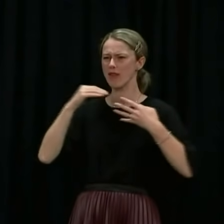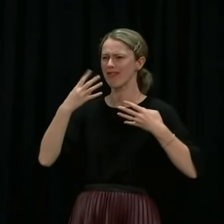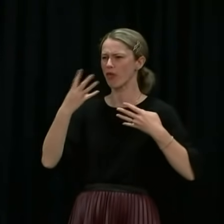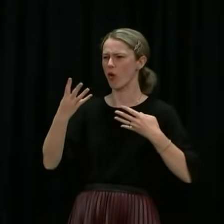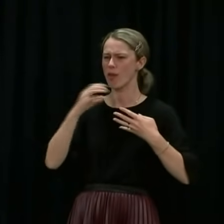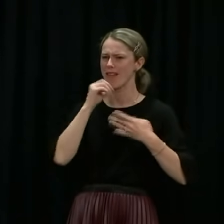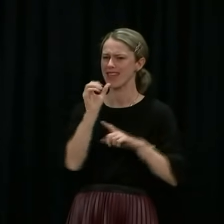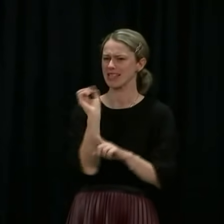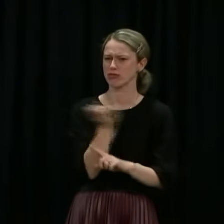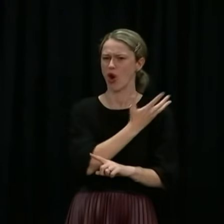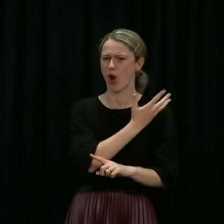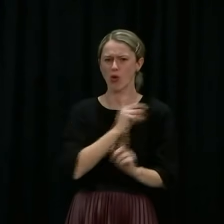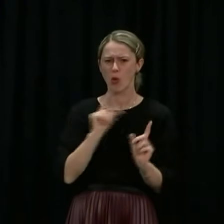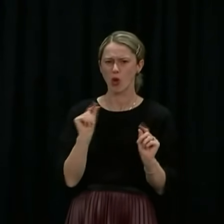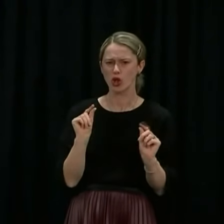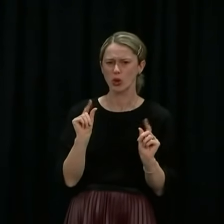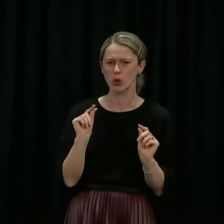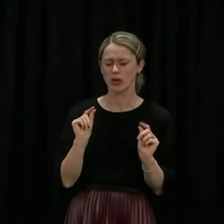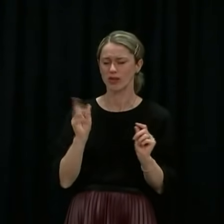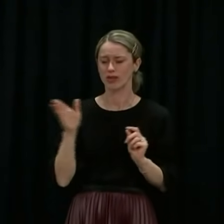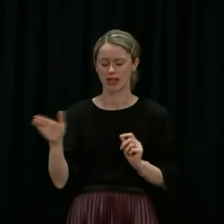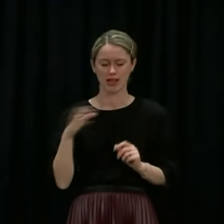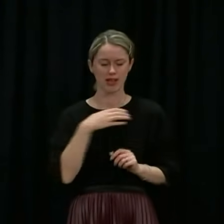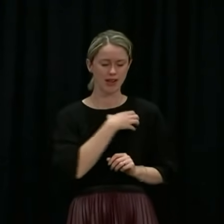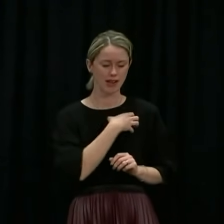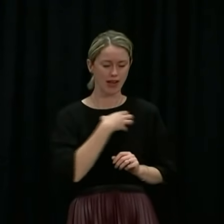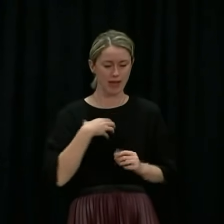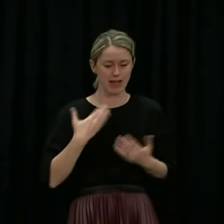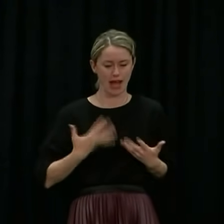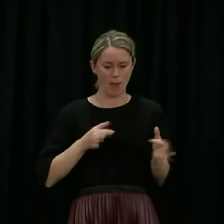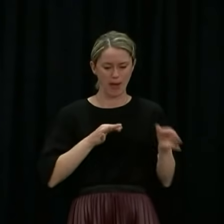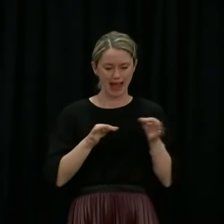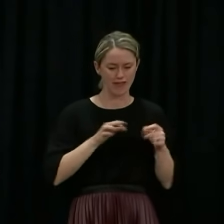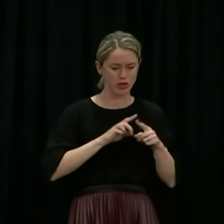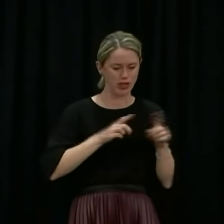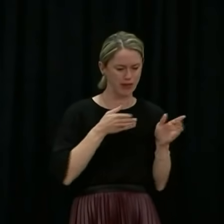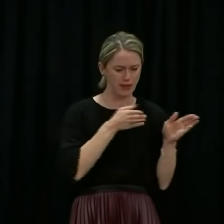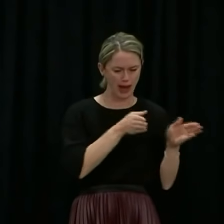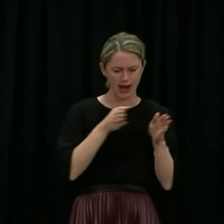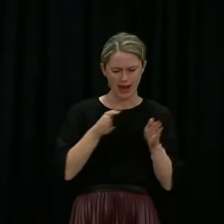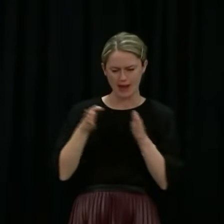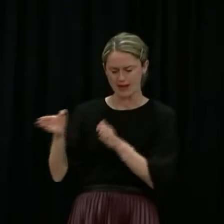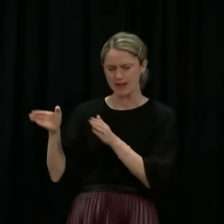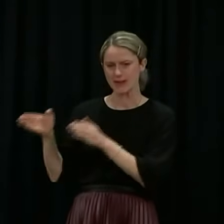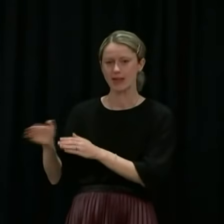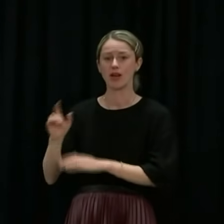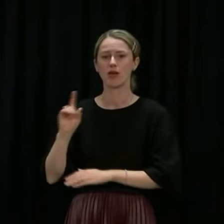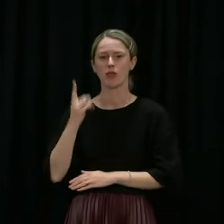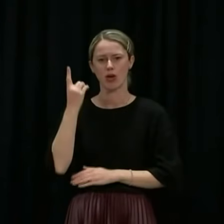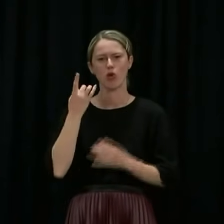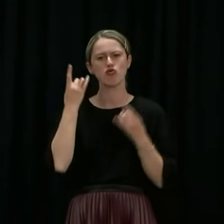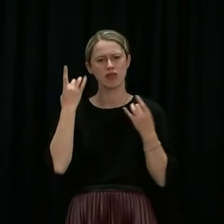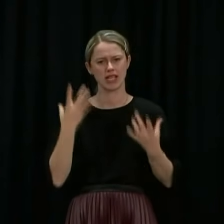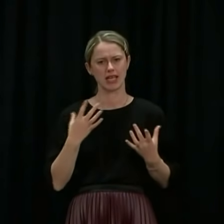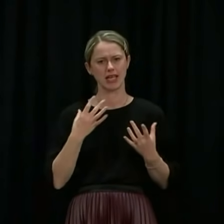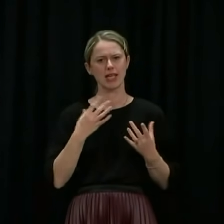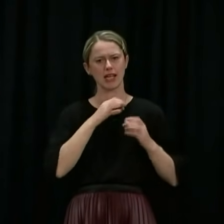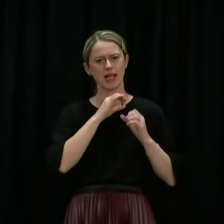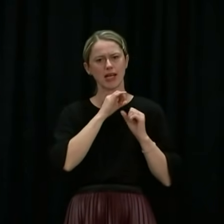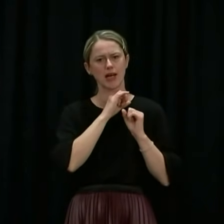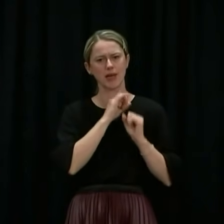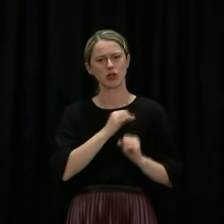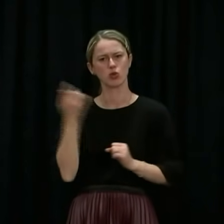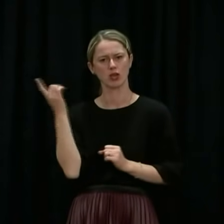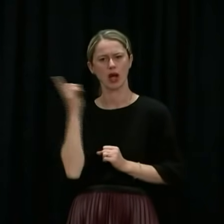do? Look, the government's doing a variety of plans, and the Prime Minister's, I think, is already committed to be coming back